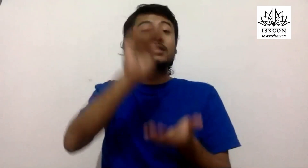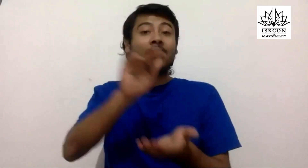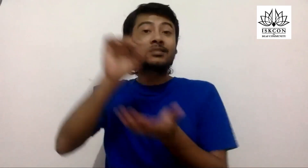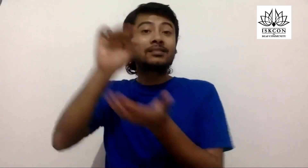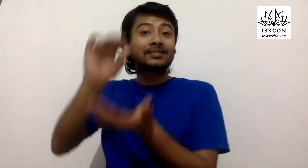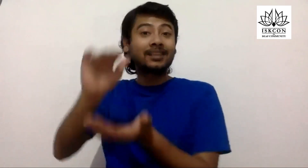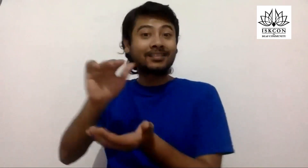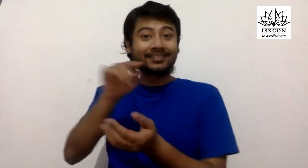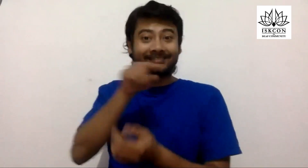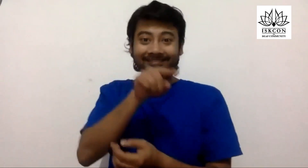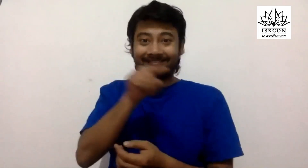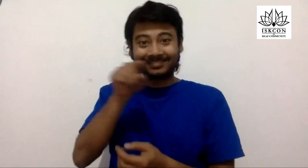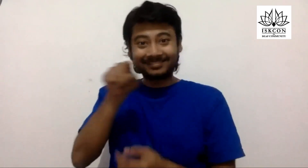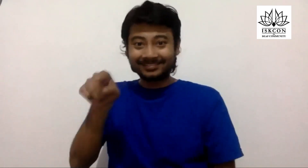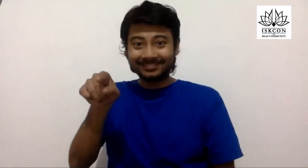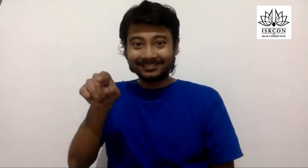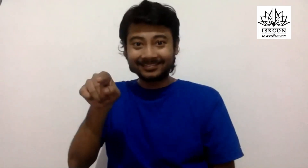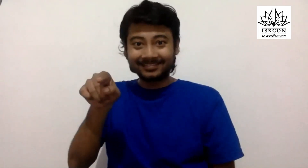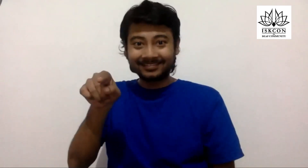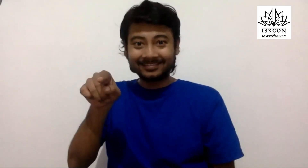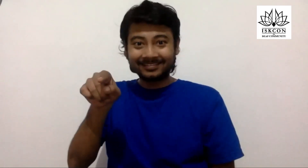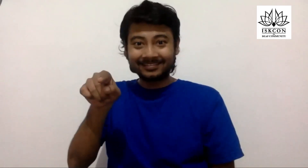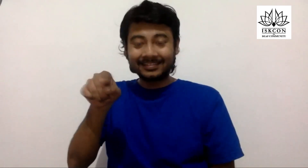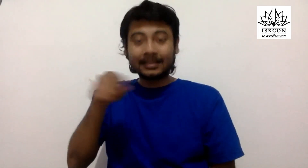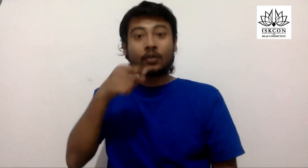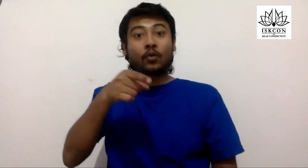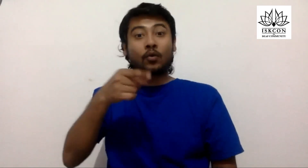were delivered from the curse of Narad,